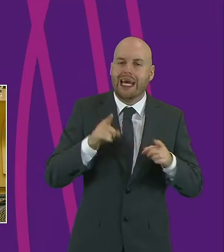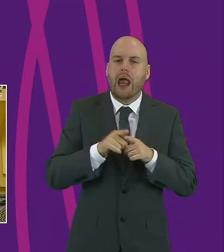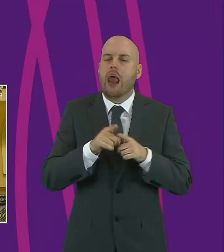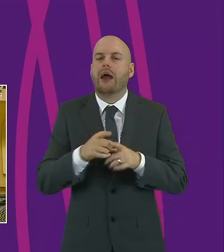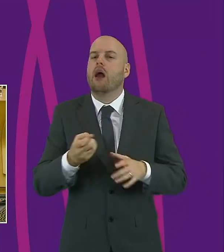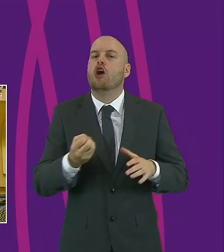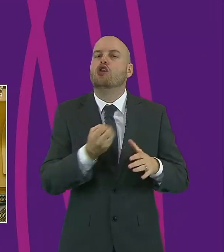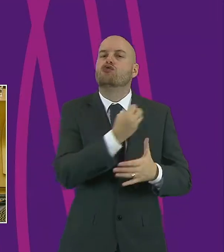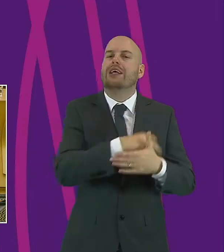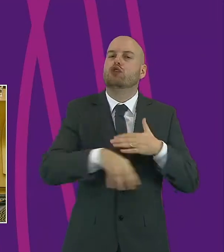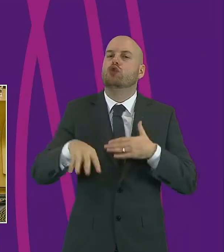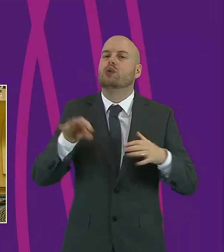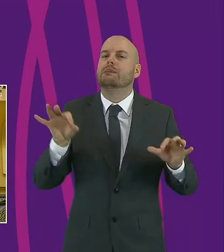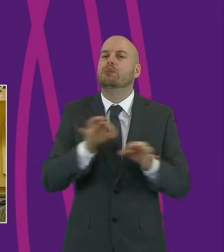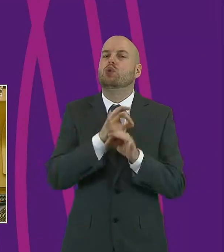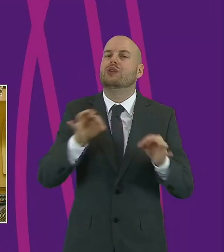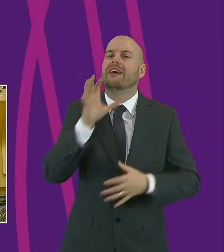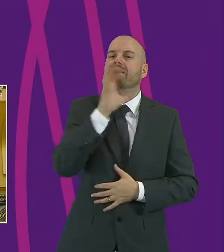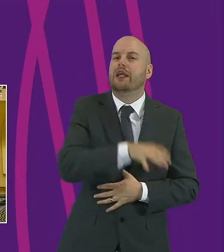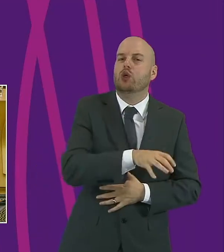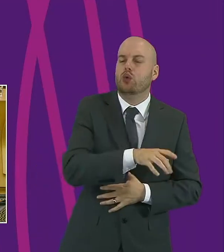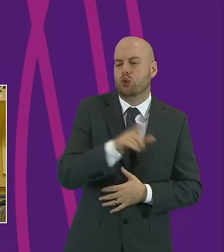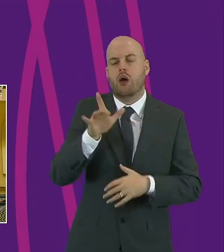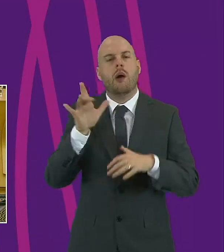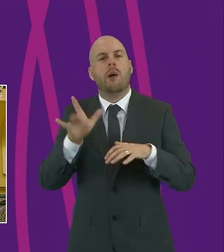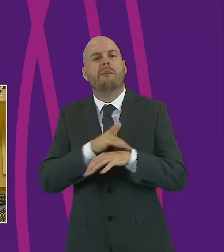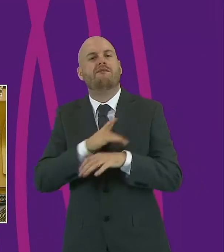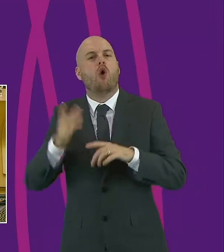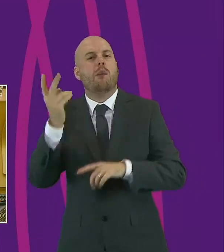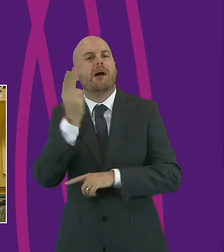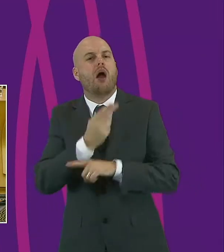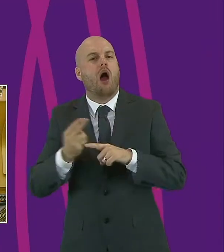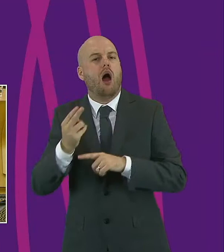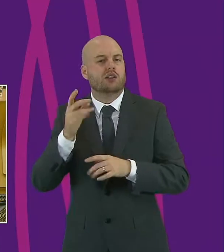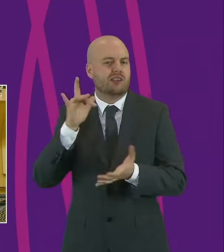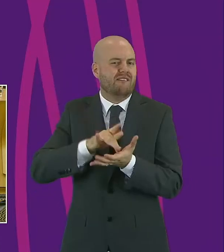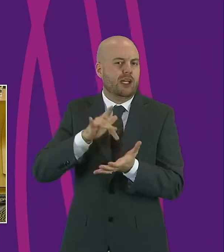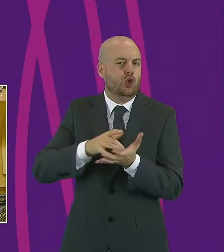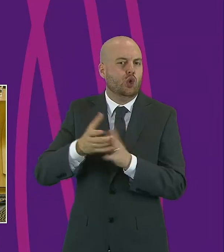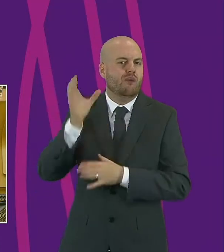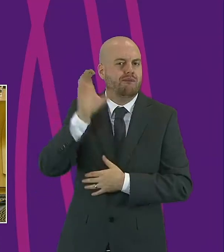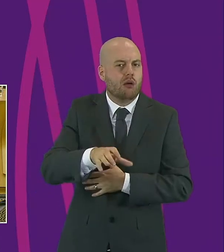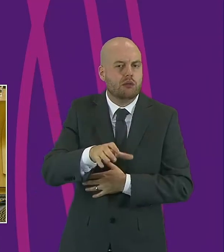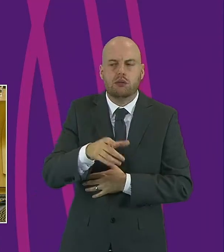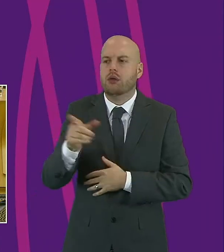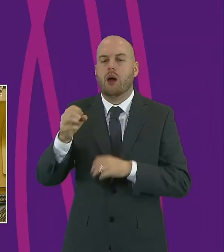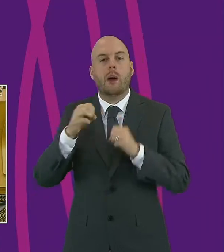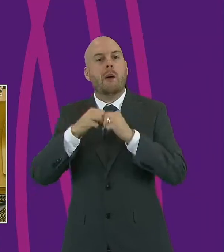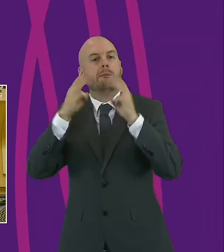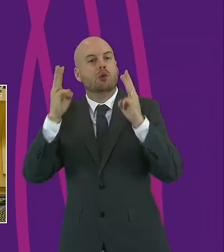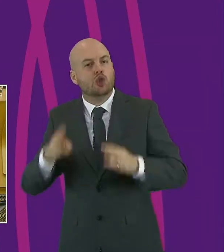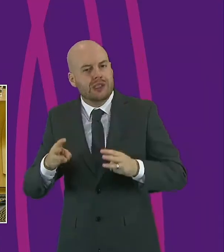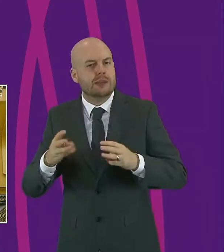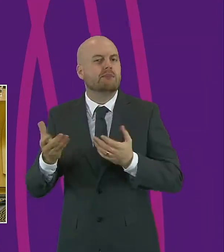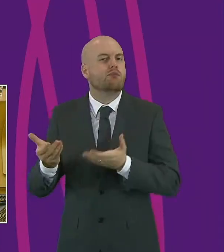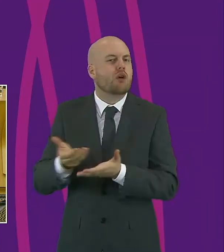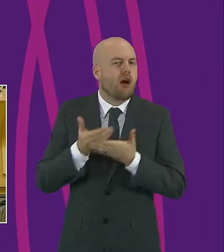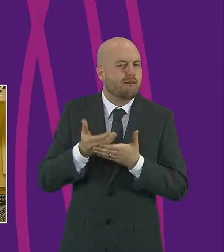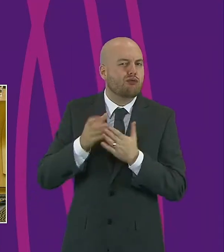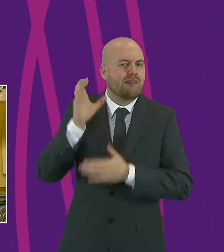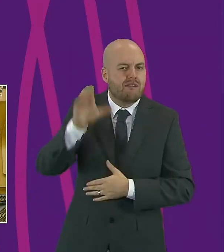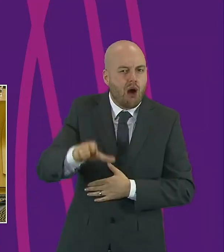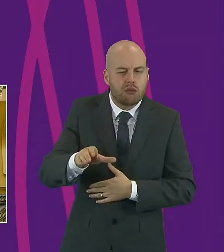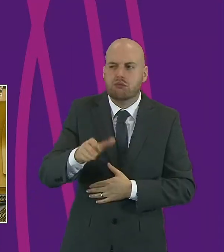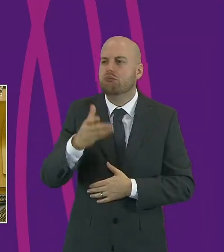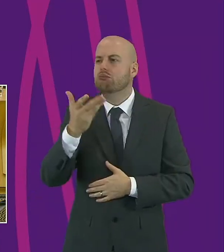Venue Fund, the Performing Arts Venue Fund, the Museums Resilience and Recovery Fund, almost £4 million to National Trust for